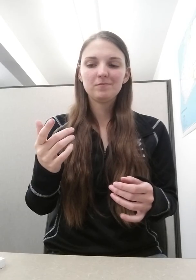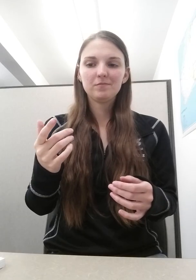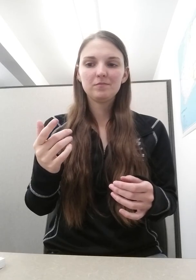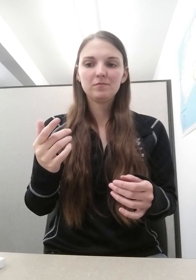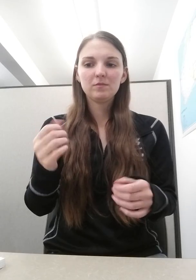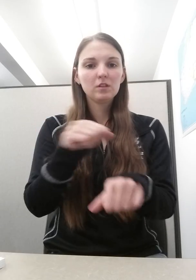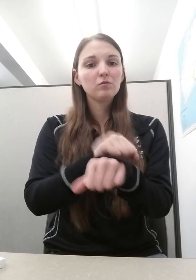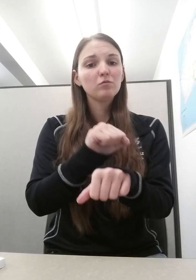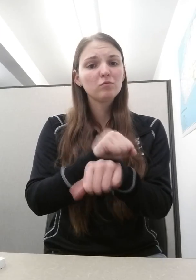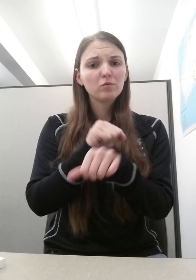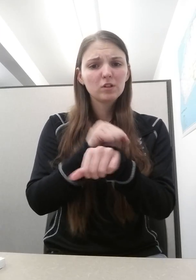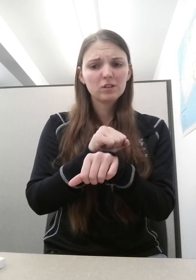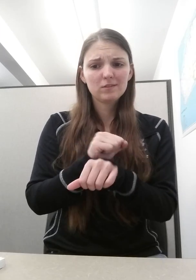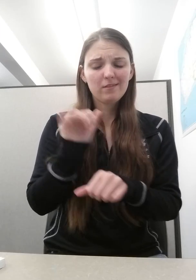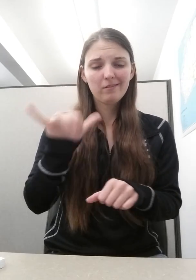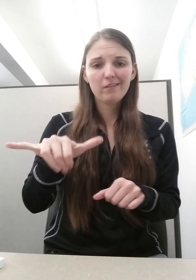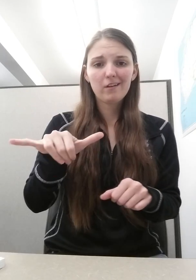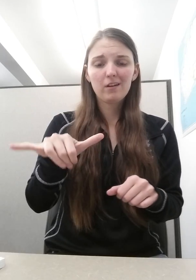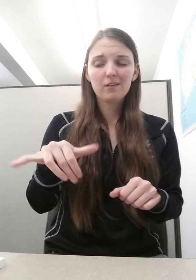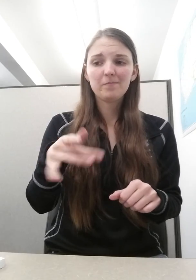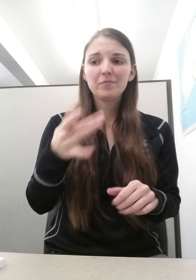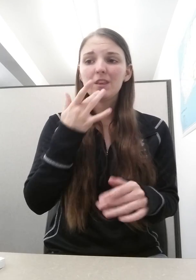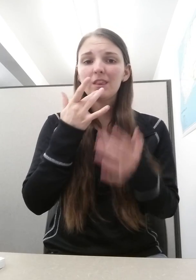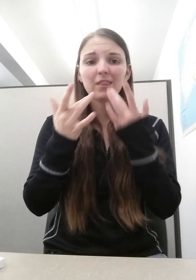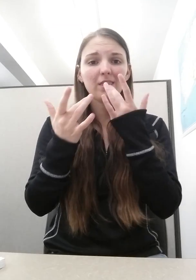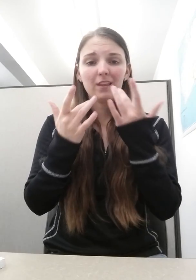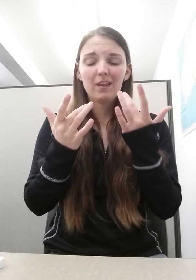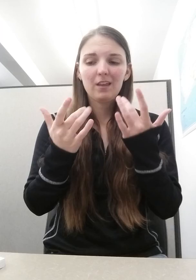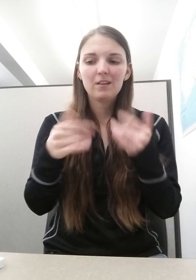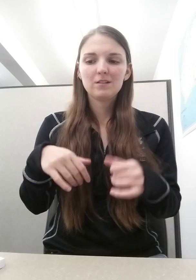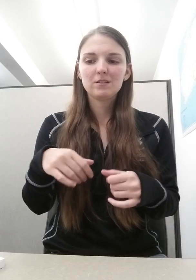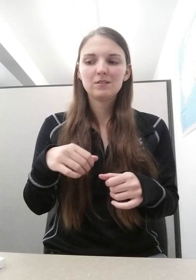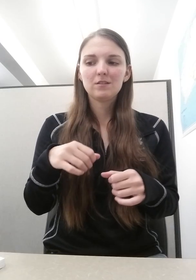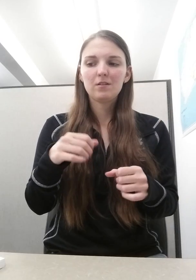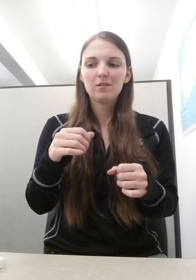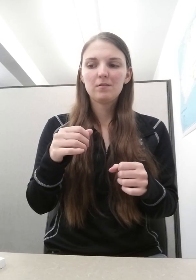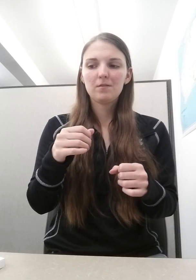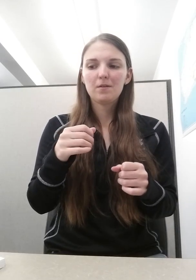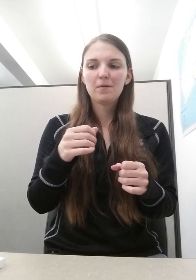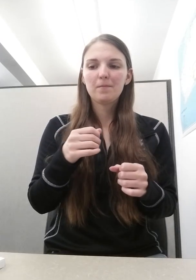did his job very well. He did it so well that in 2 more years, he was made a constable.